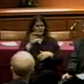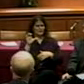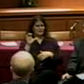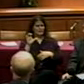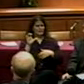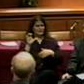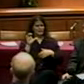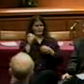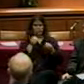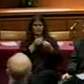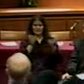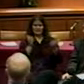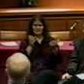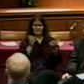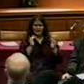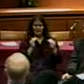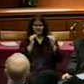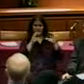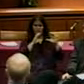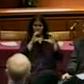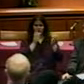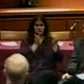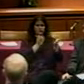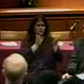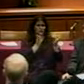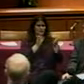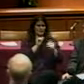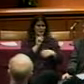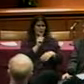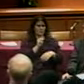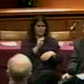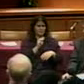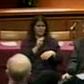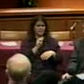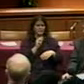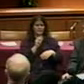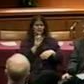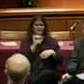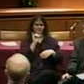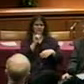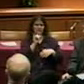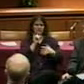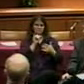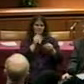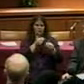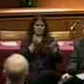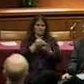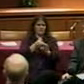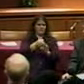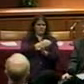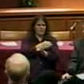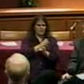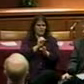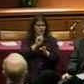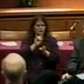the Advanced Communication Services item just in advance of the October 8th CVAA